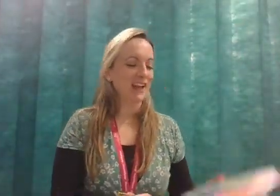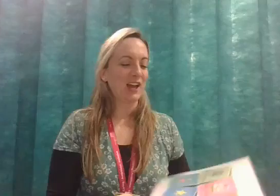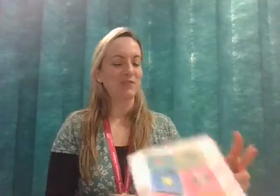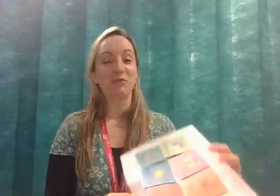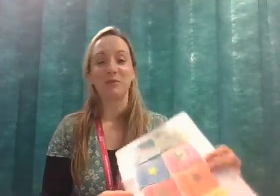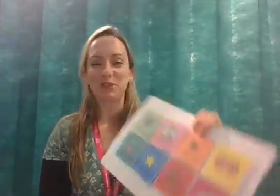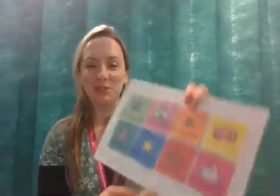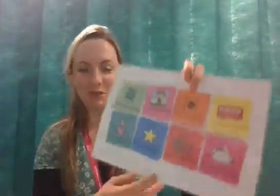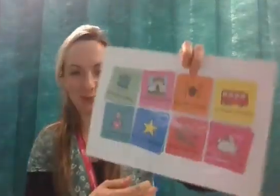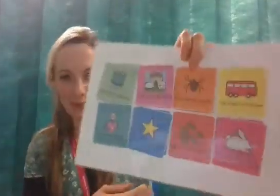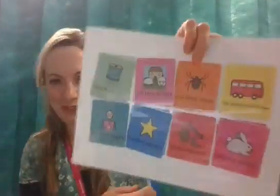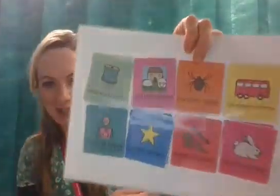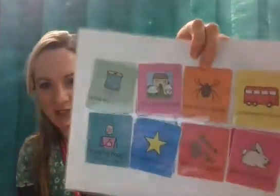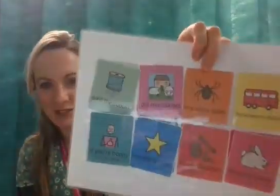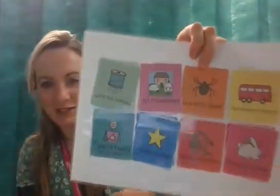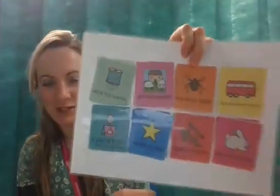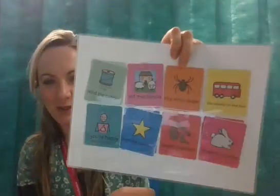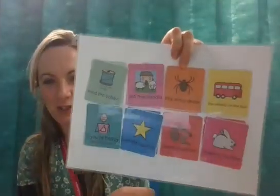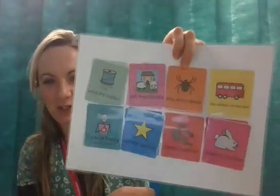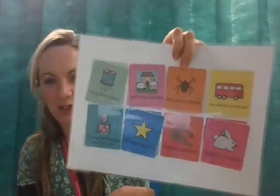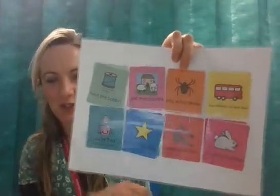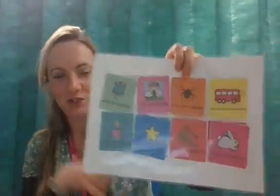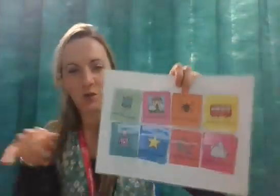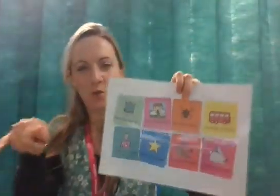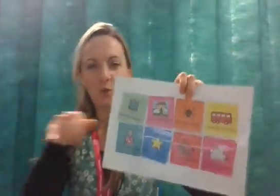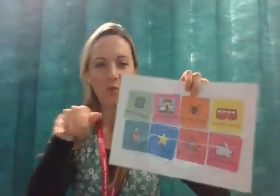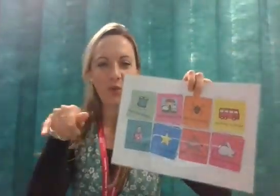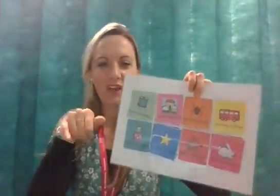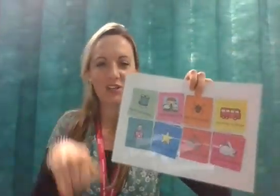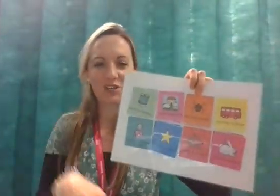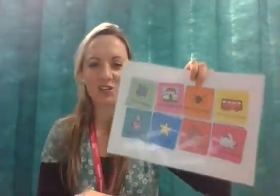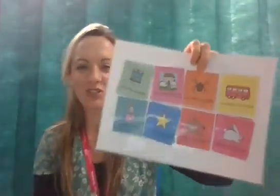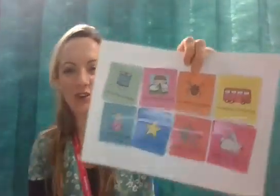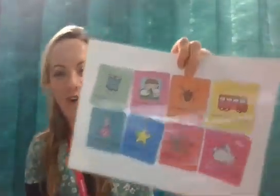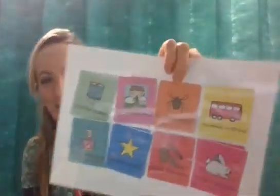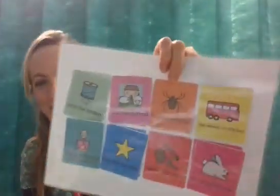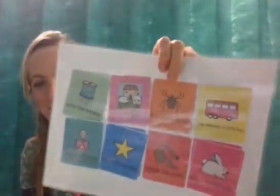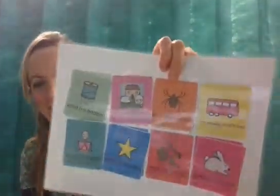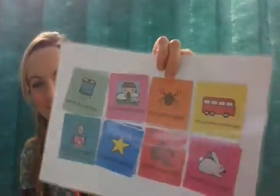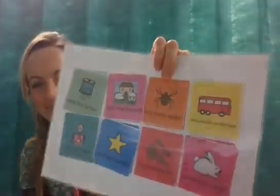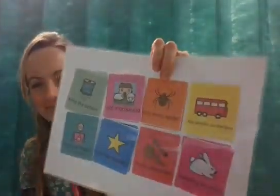I brought my choosing board so we can choose which song.